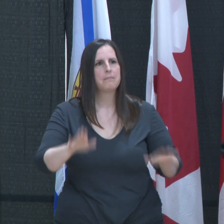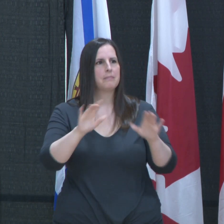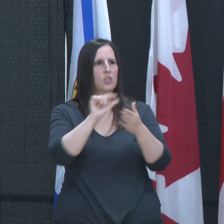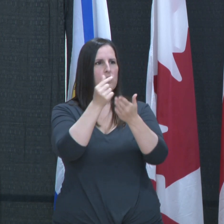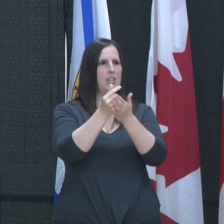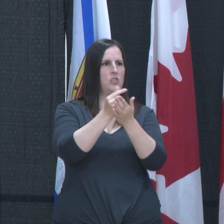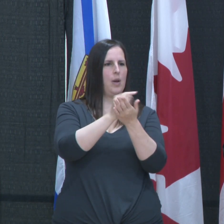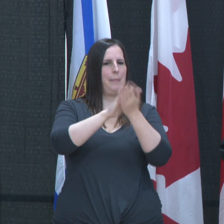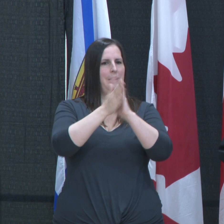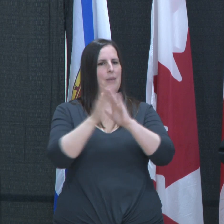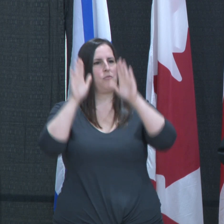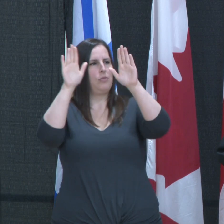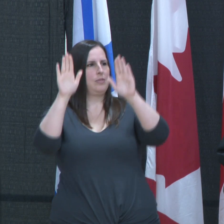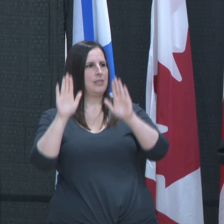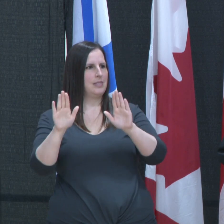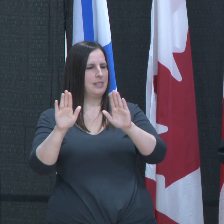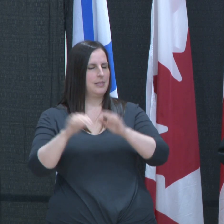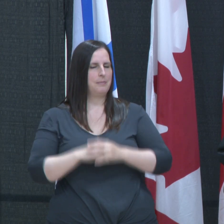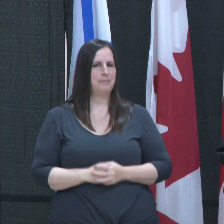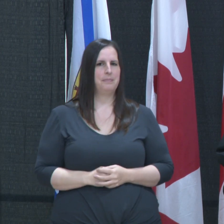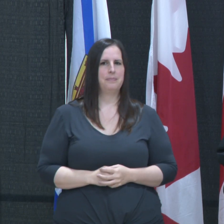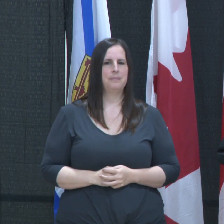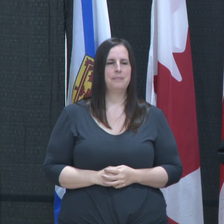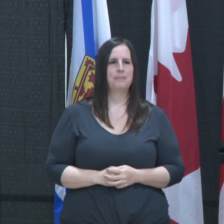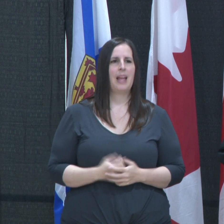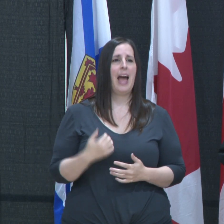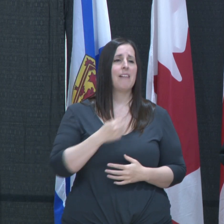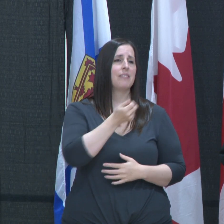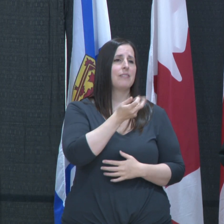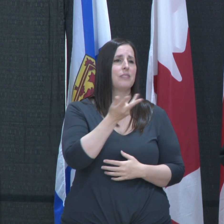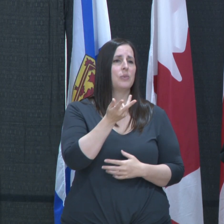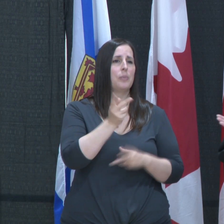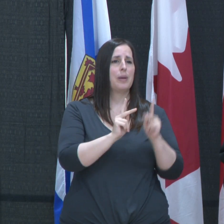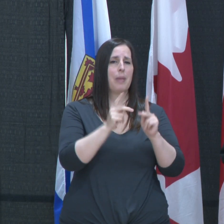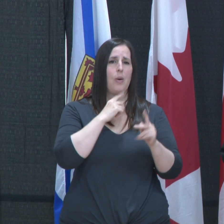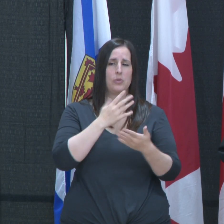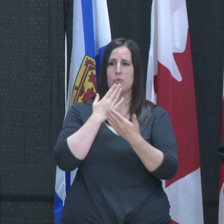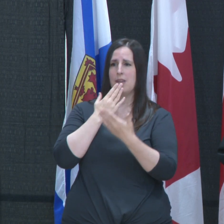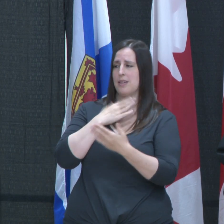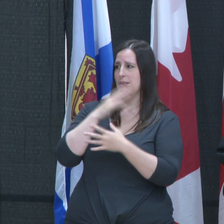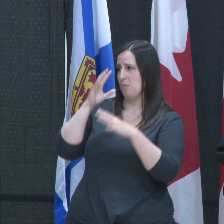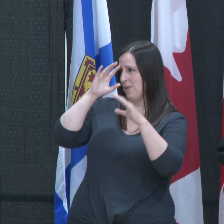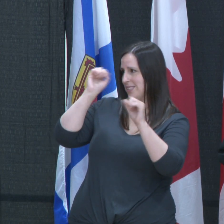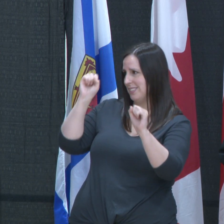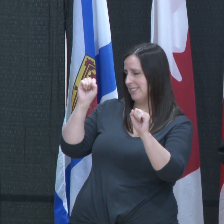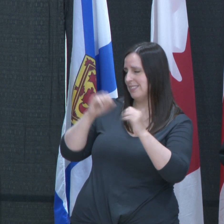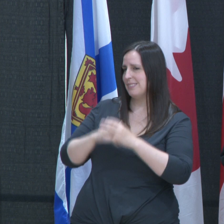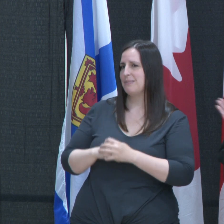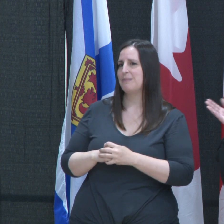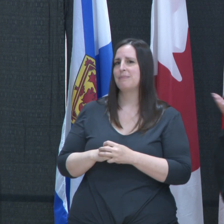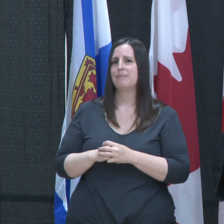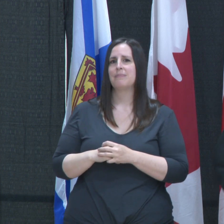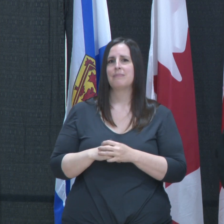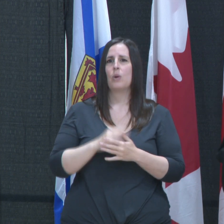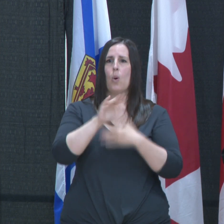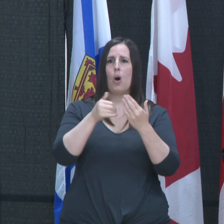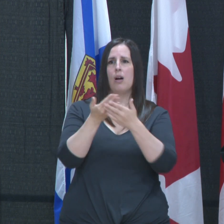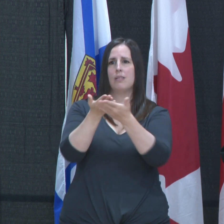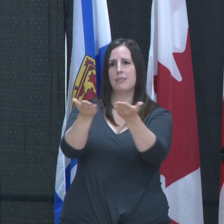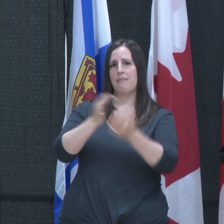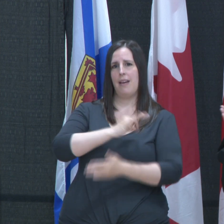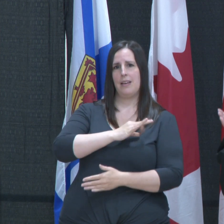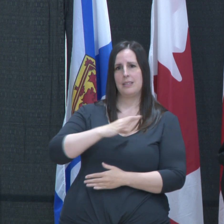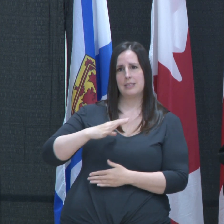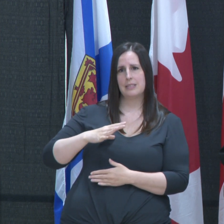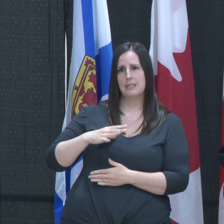leave, I will be remiss if I didn't thank some people who helped us along the way. The president of NSCC, all of the faculty